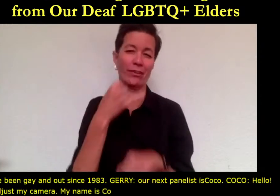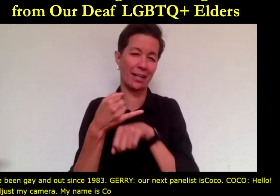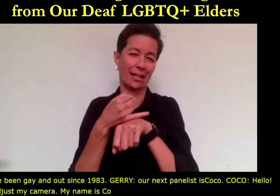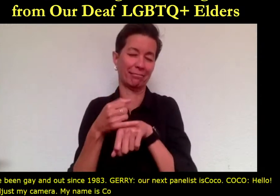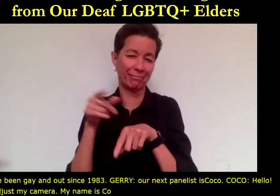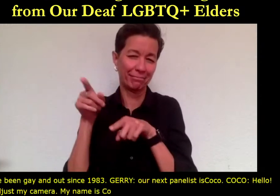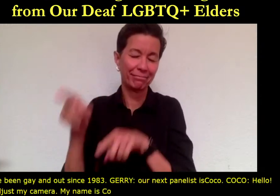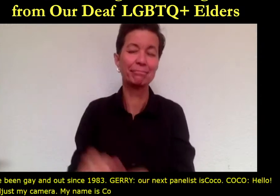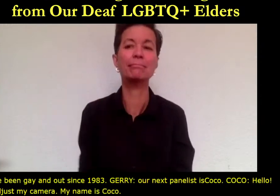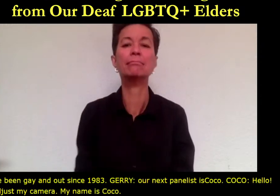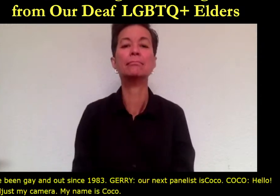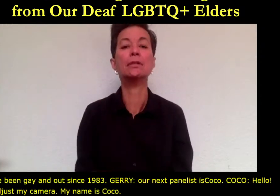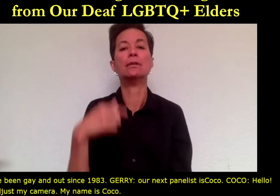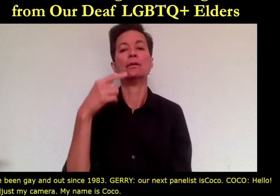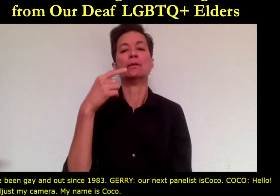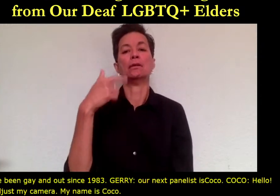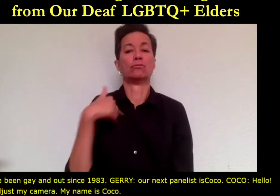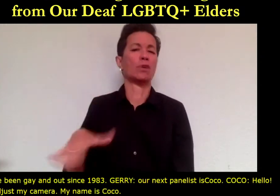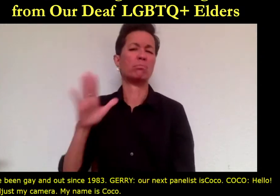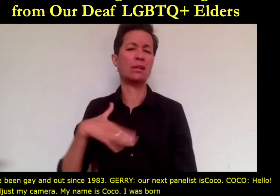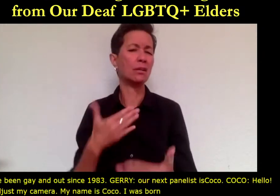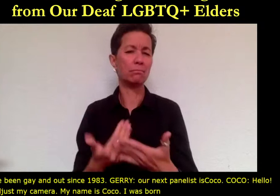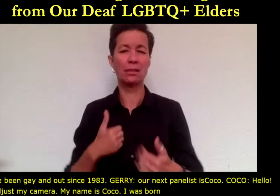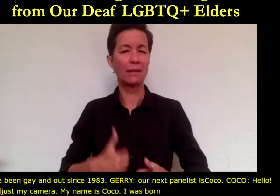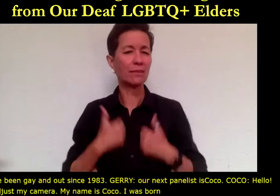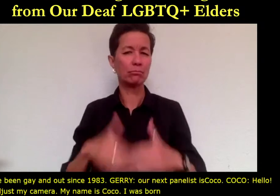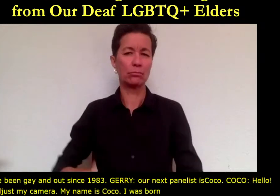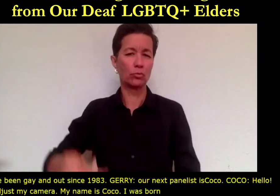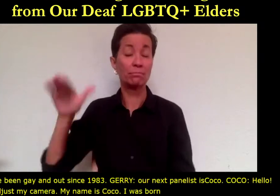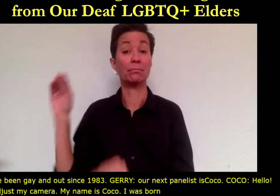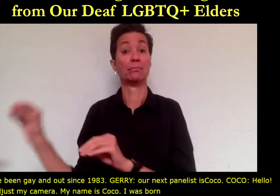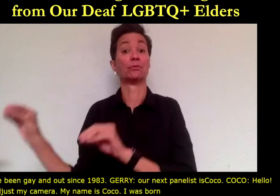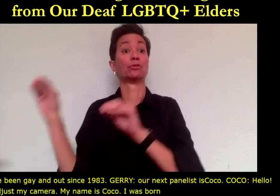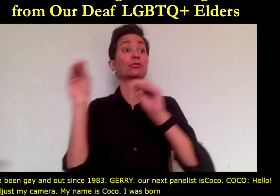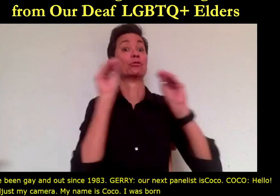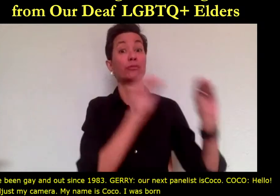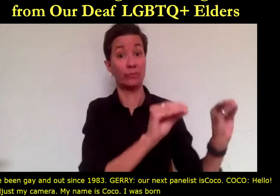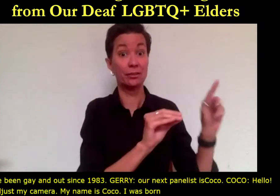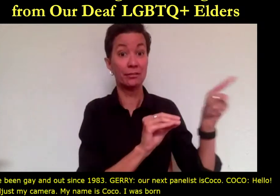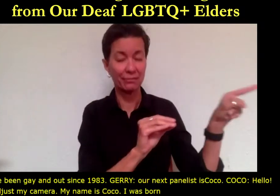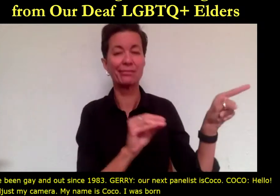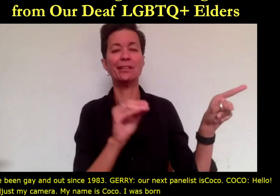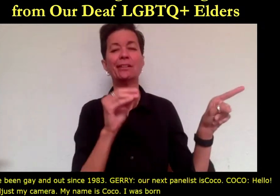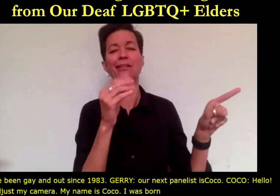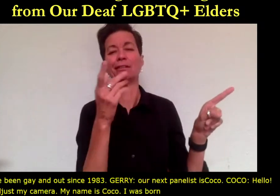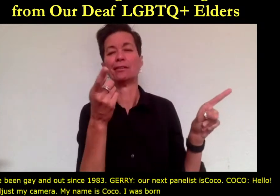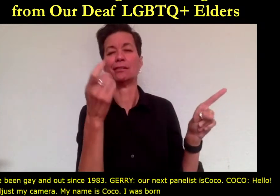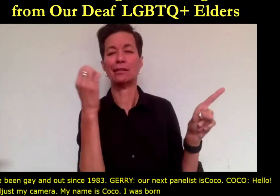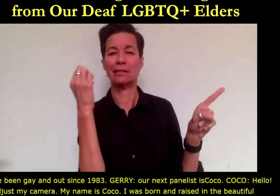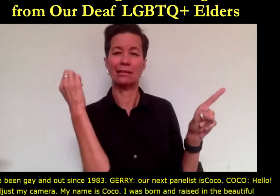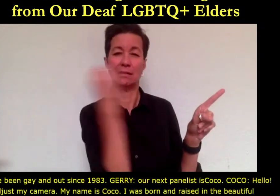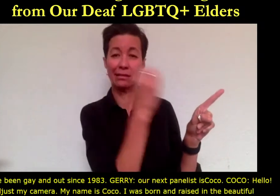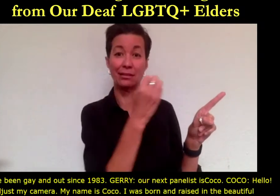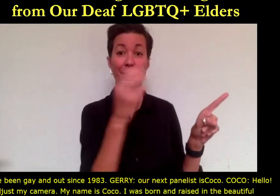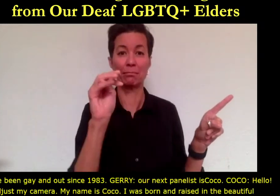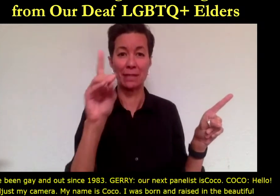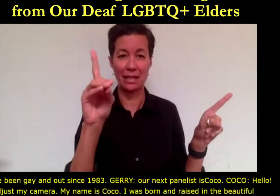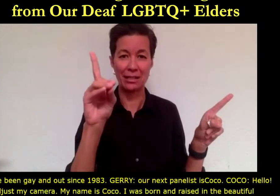in a beautiful area island hawaii you know when i moved to the